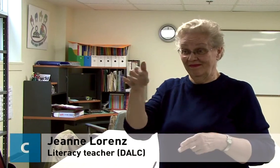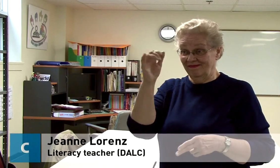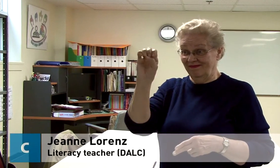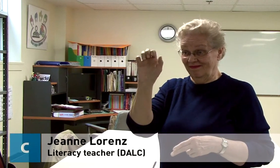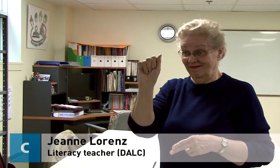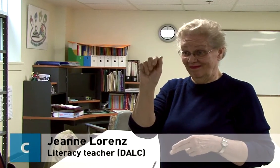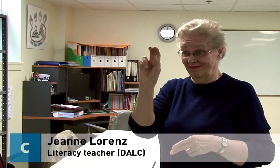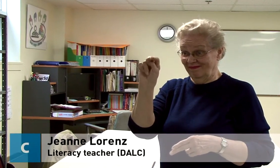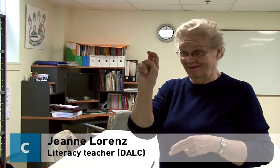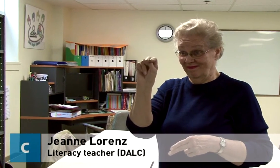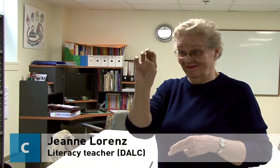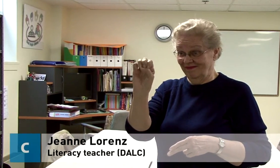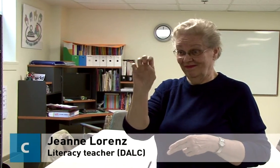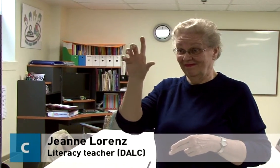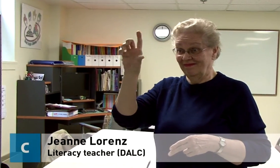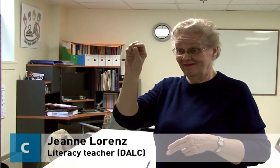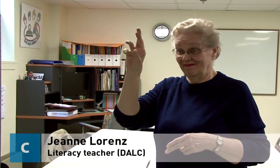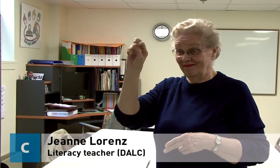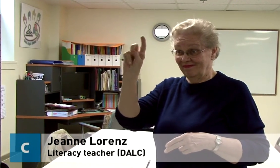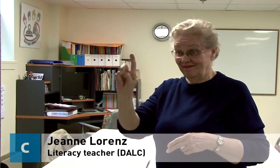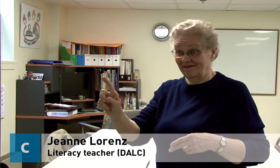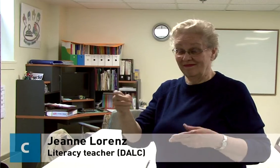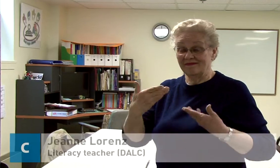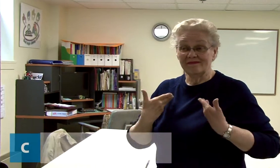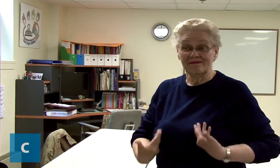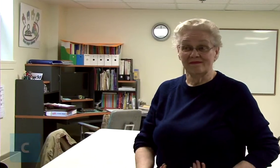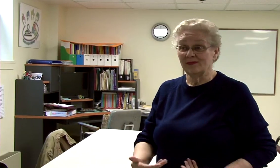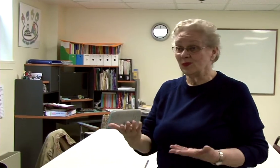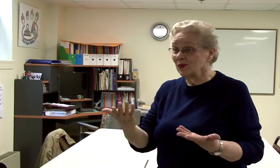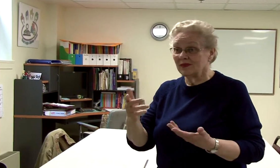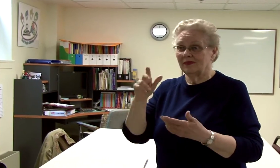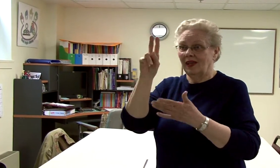My name is Jeanne Lorenz. I'm a literacy teacher.